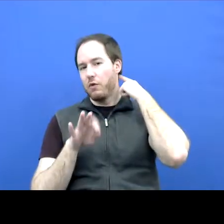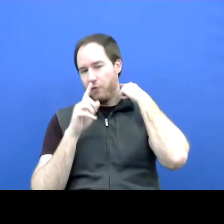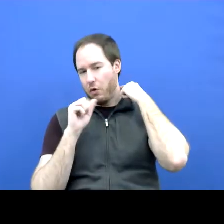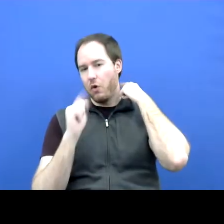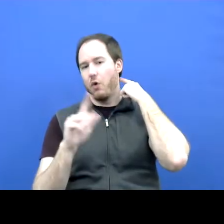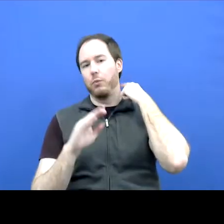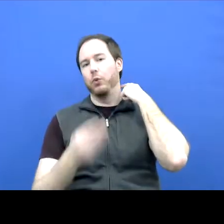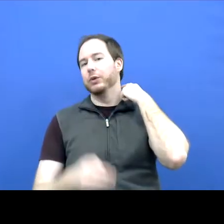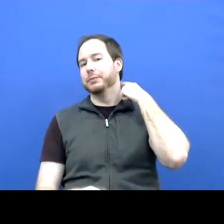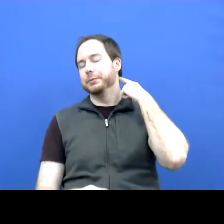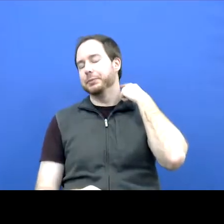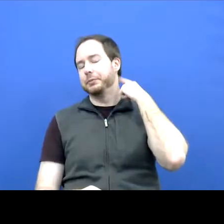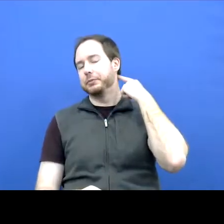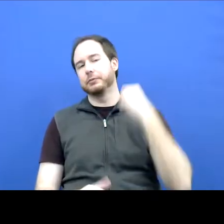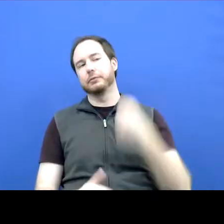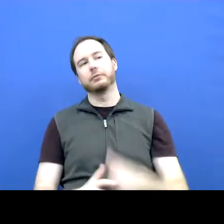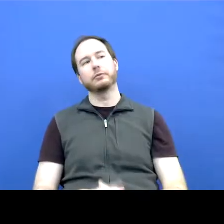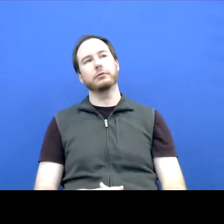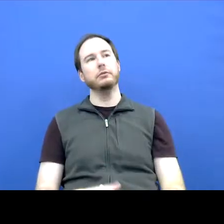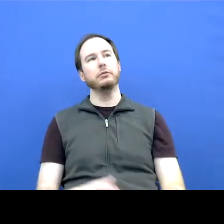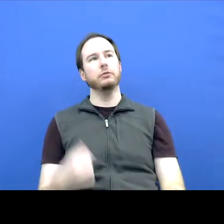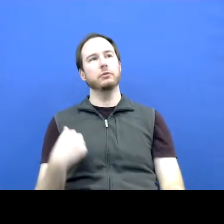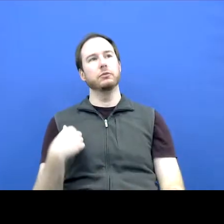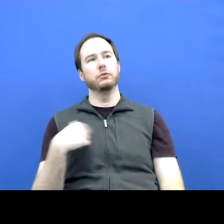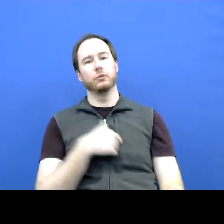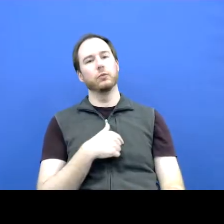community. We have